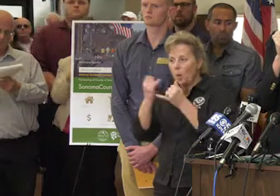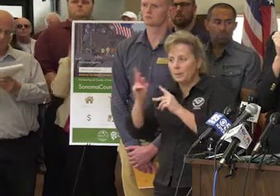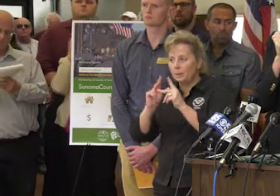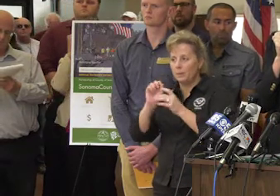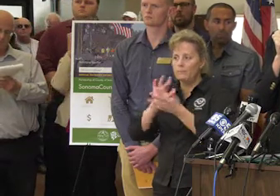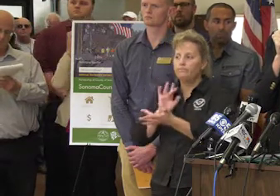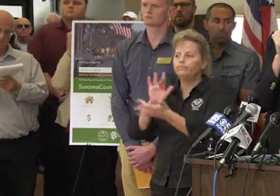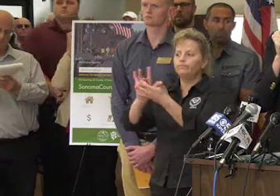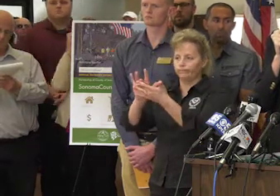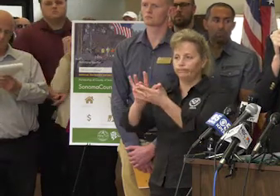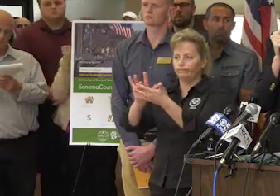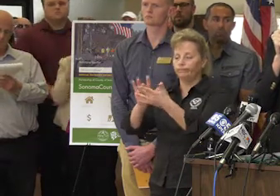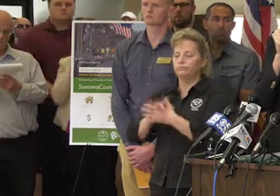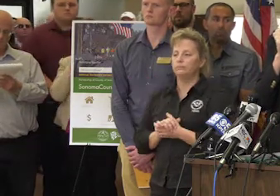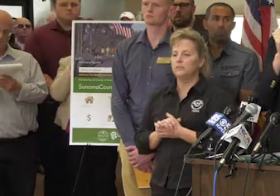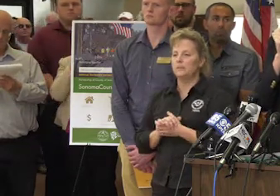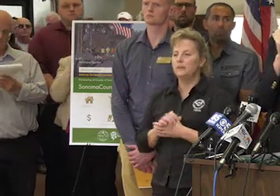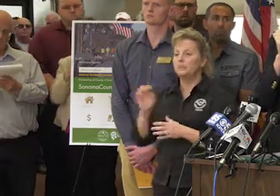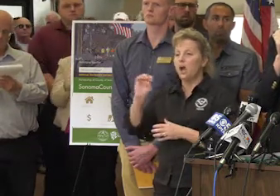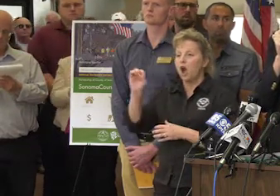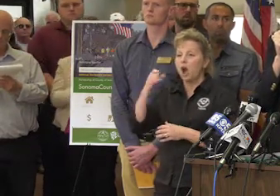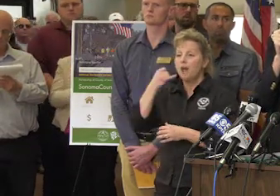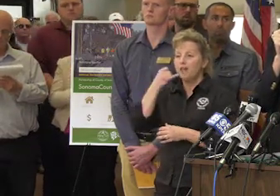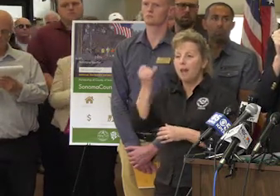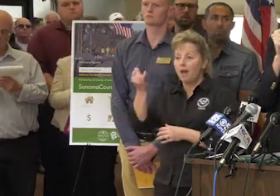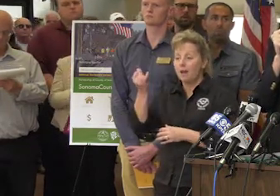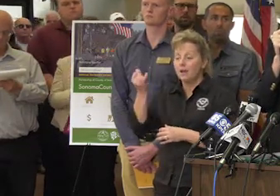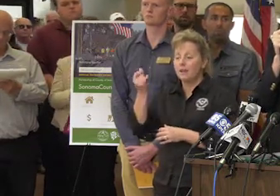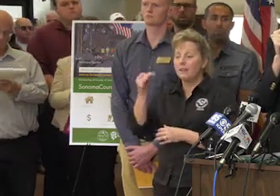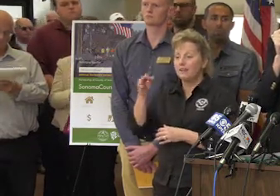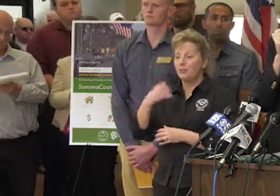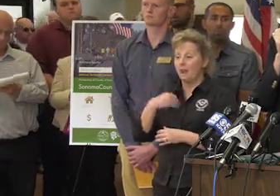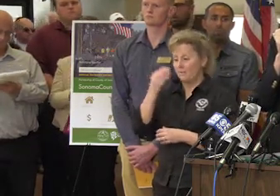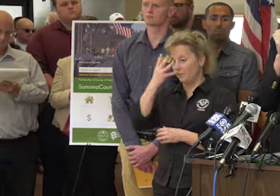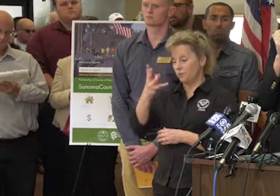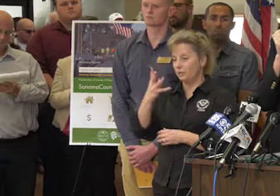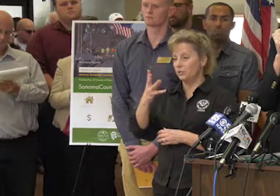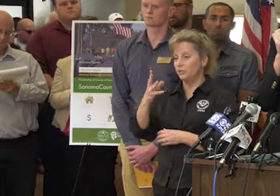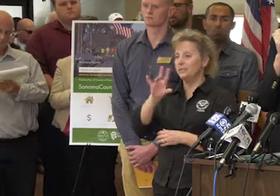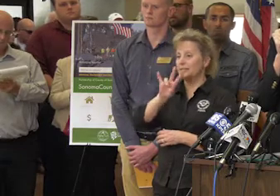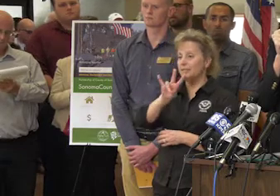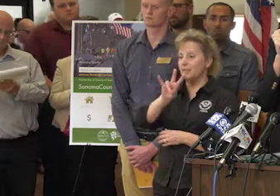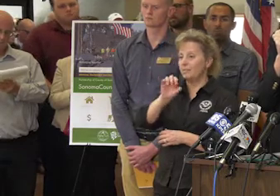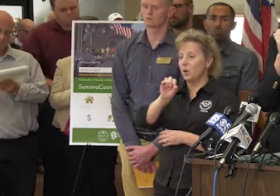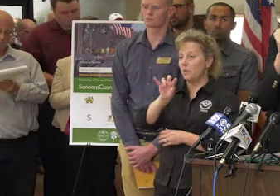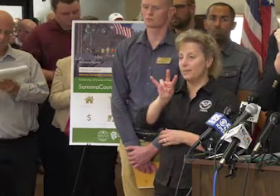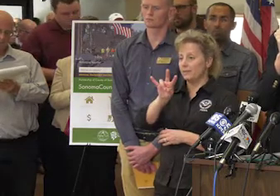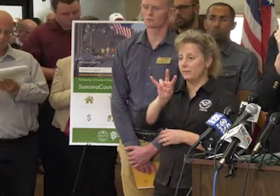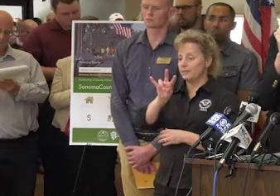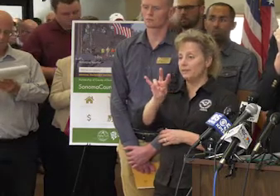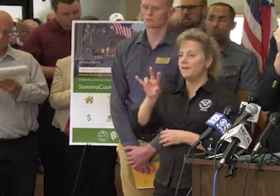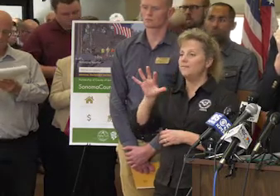And then also there's a hotline if you have any information. That is area code